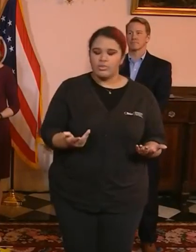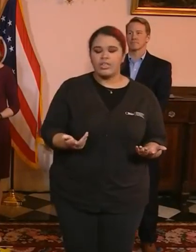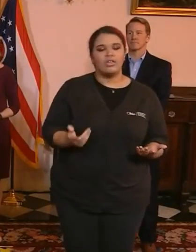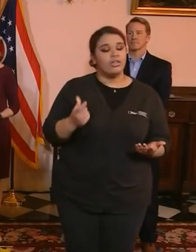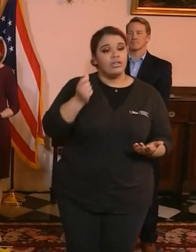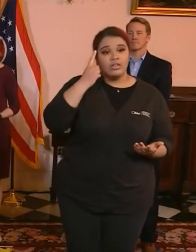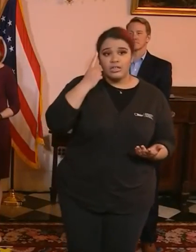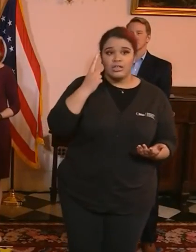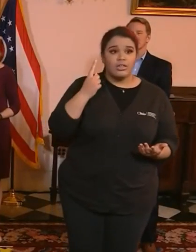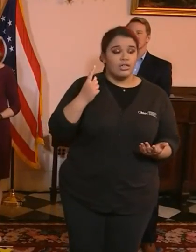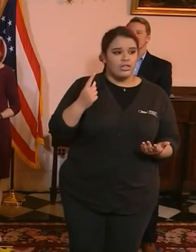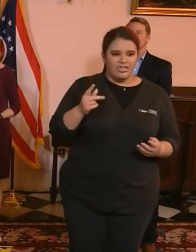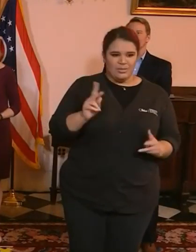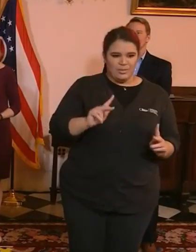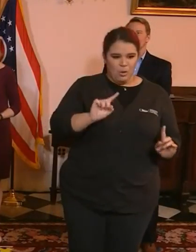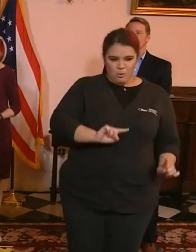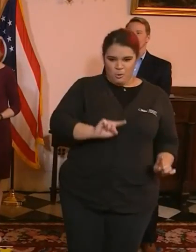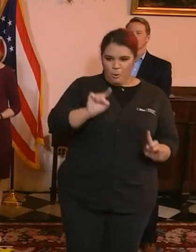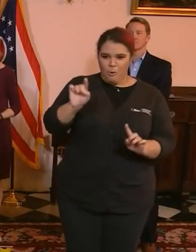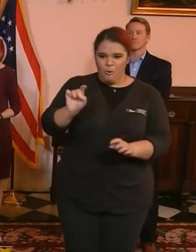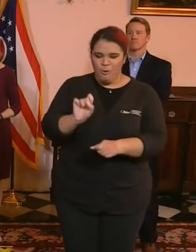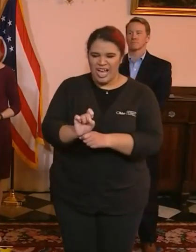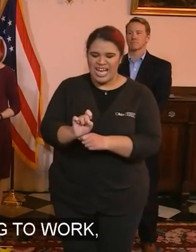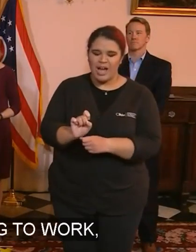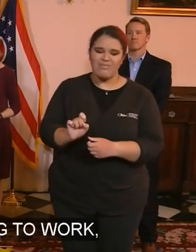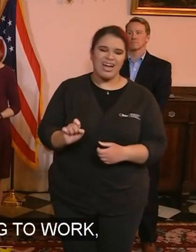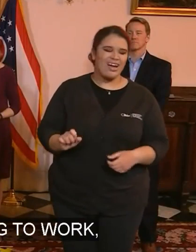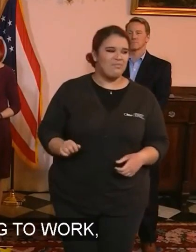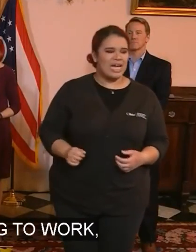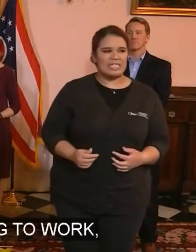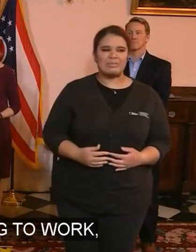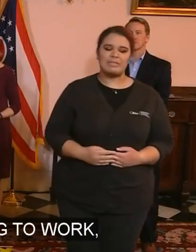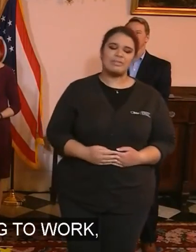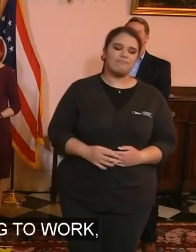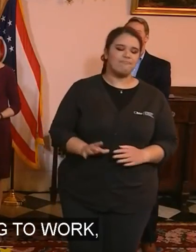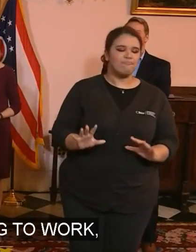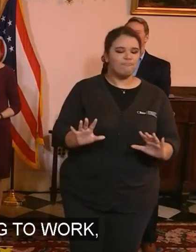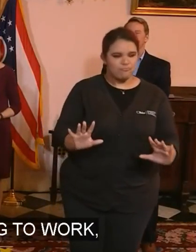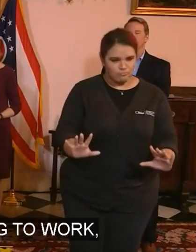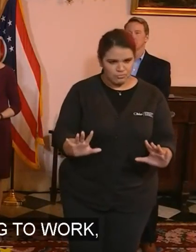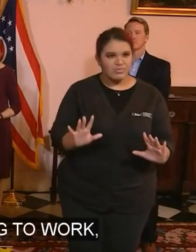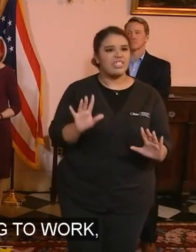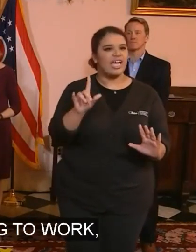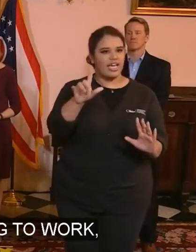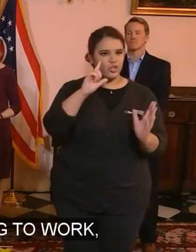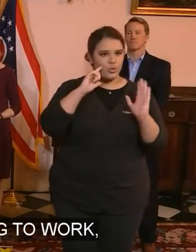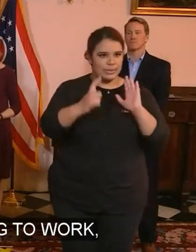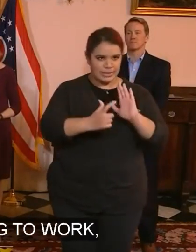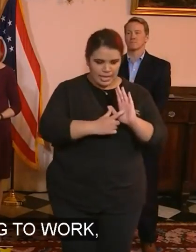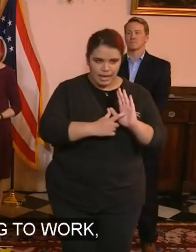to work. Look, we're, as you can tell, we're moving forward.